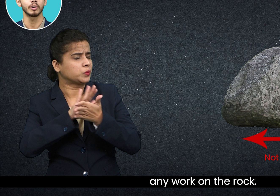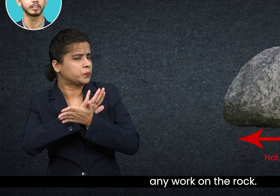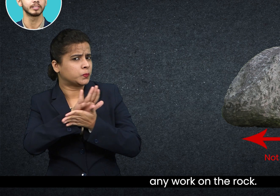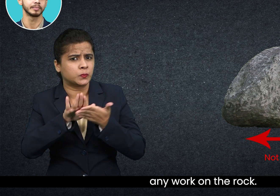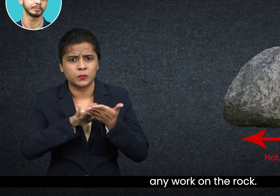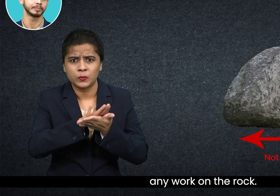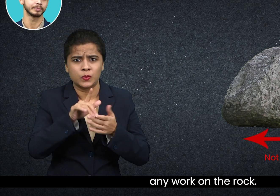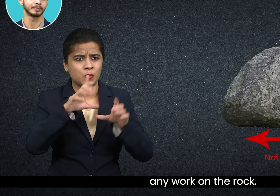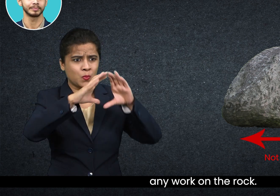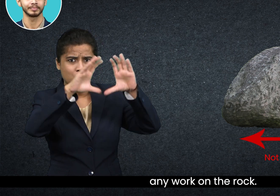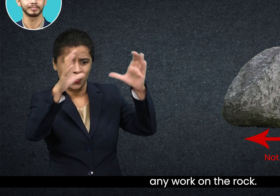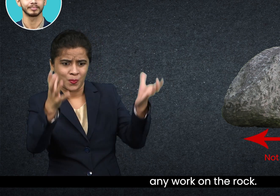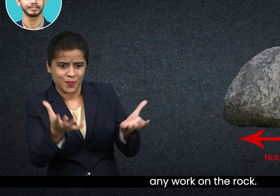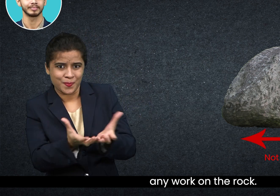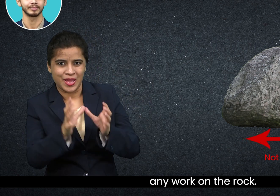the rock.